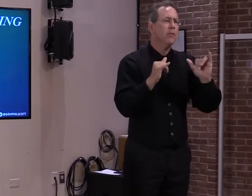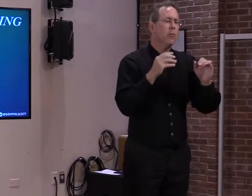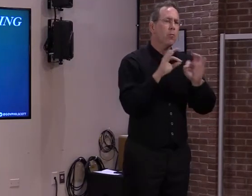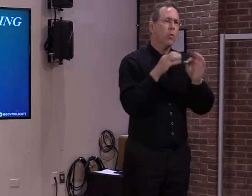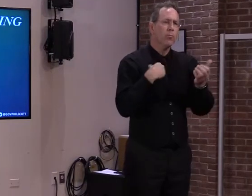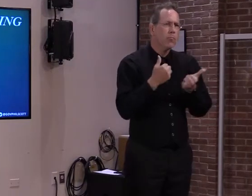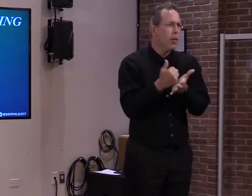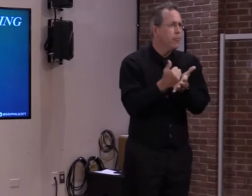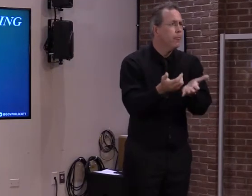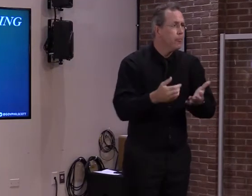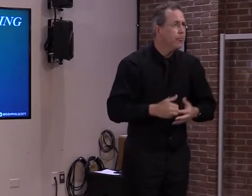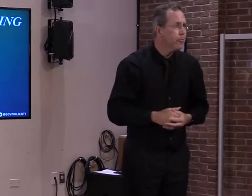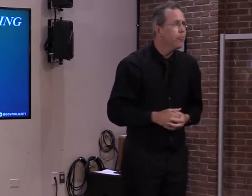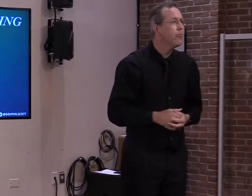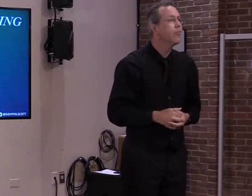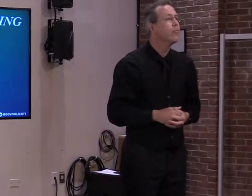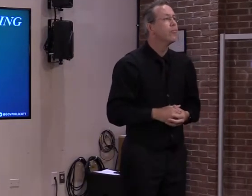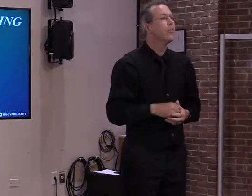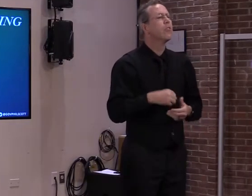update.